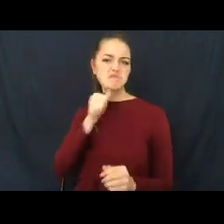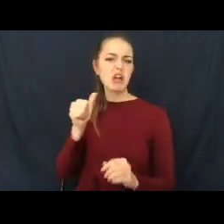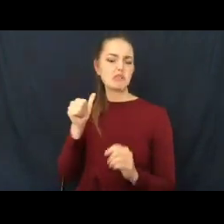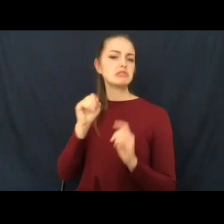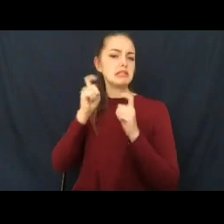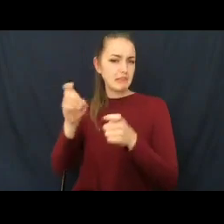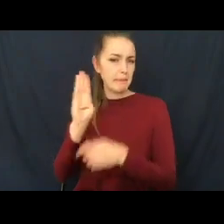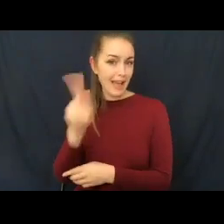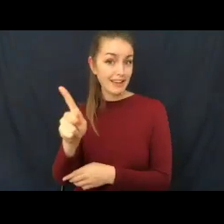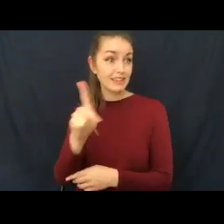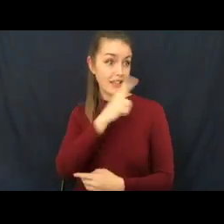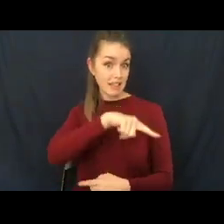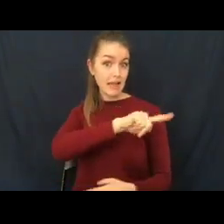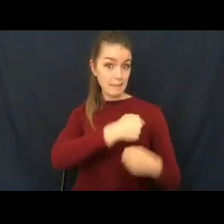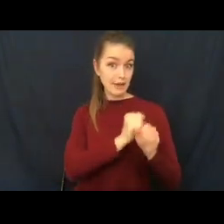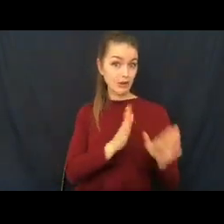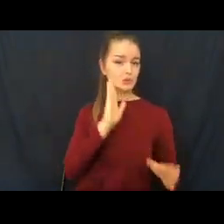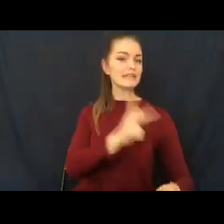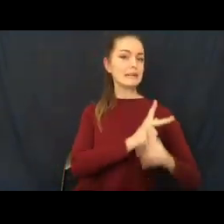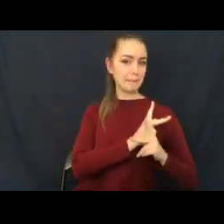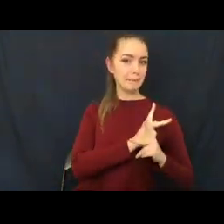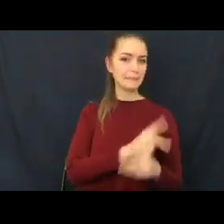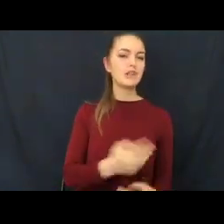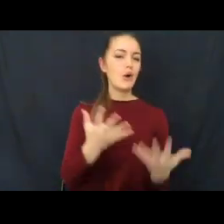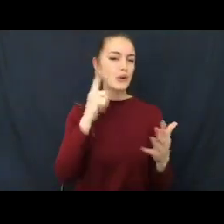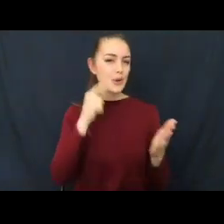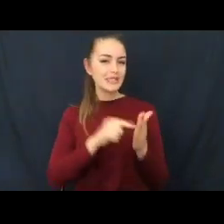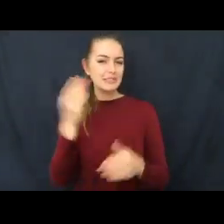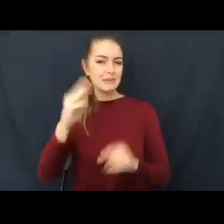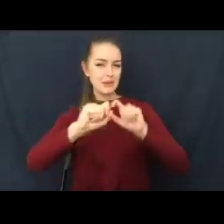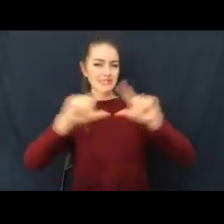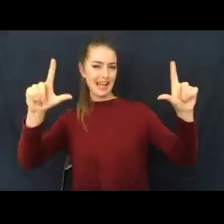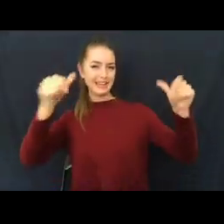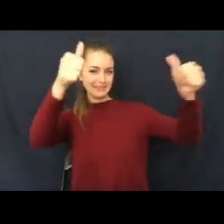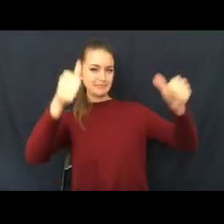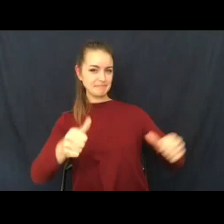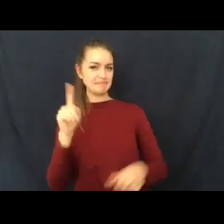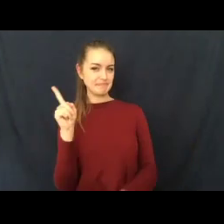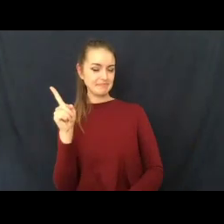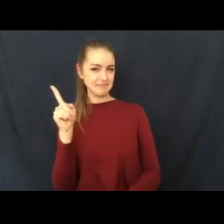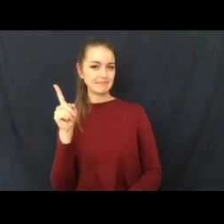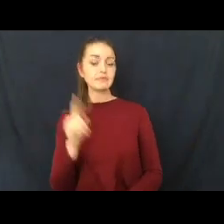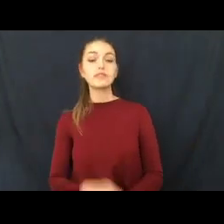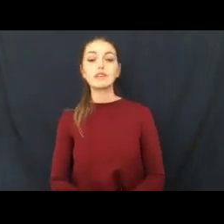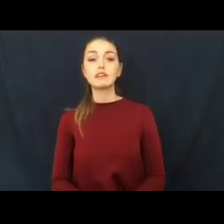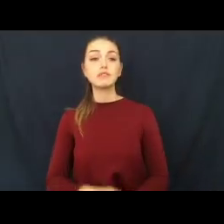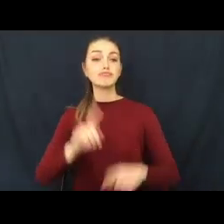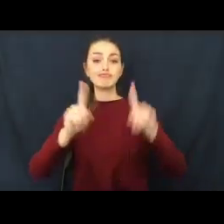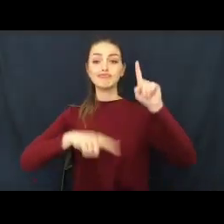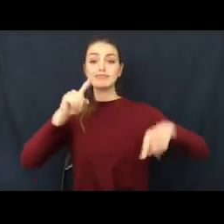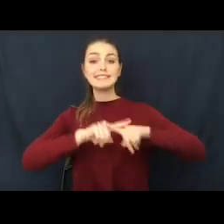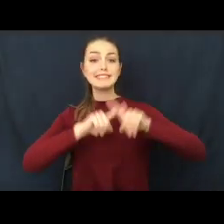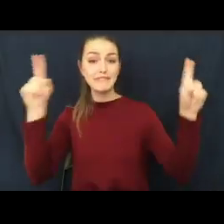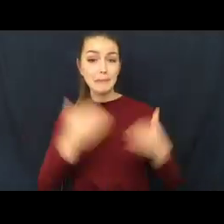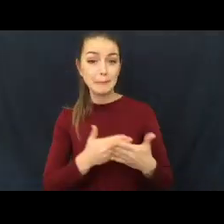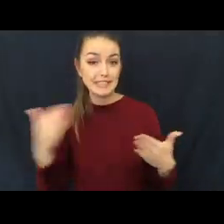crazy thing to think about. So I want you to notice the blue signs here. So the blue signs tell us all of the different materials, you